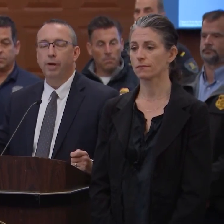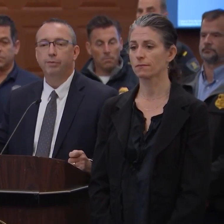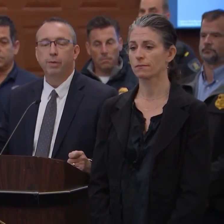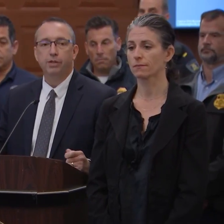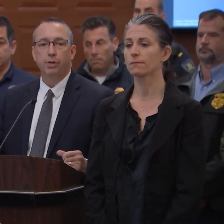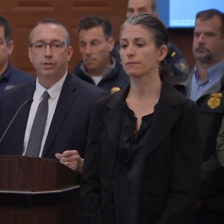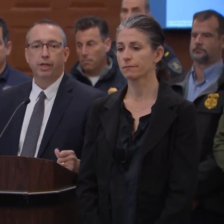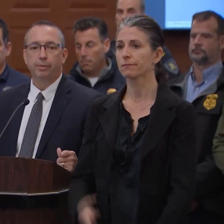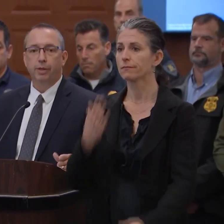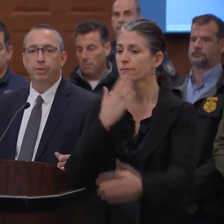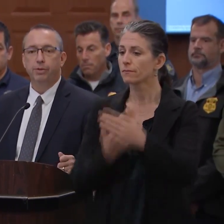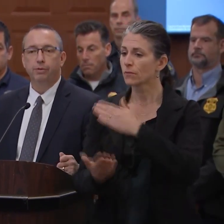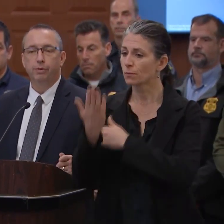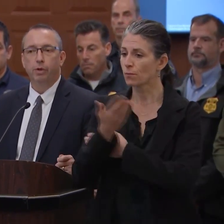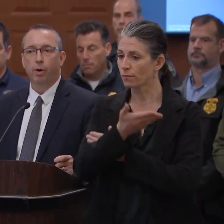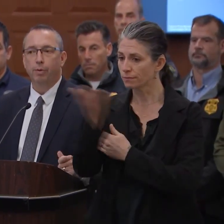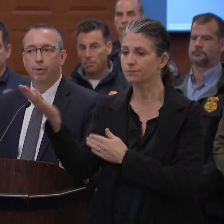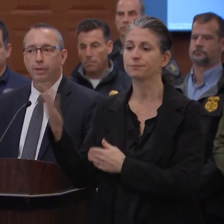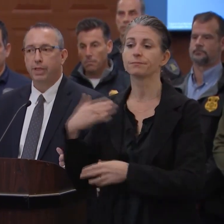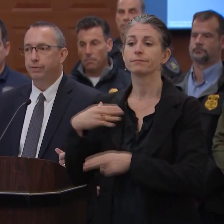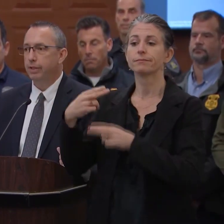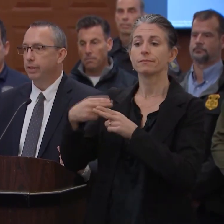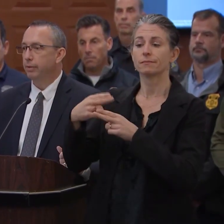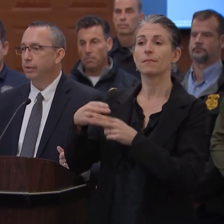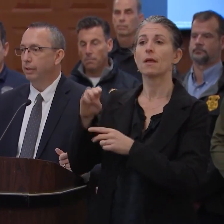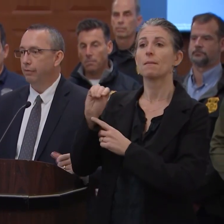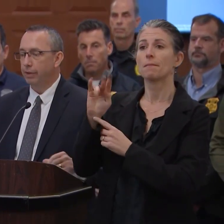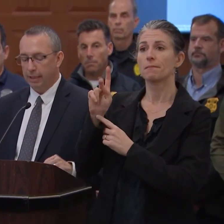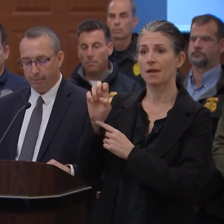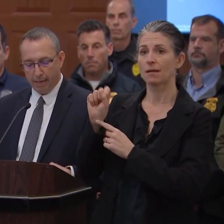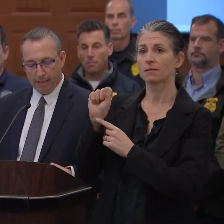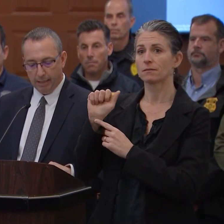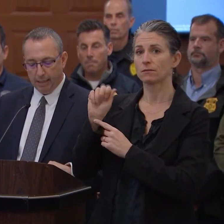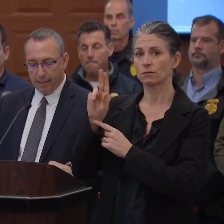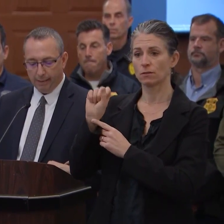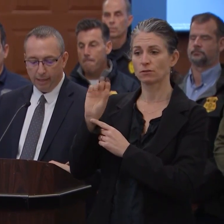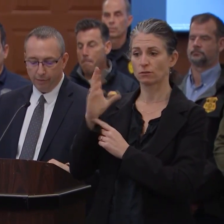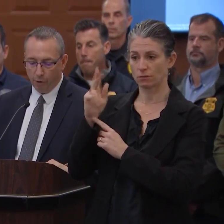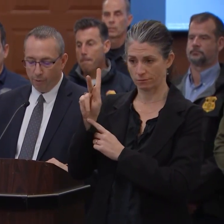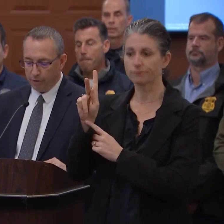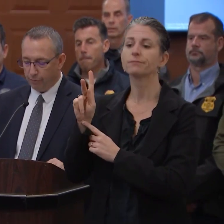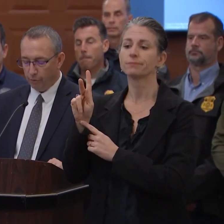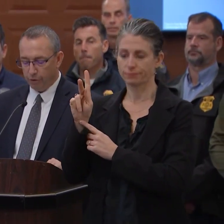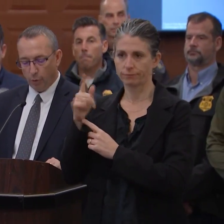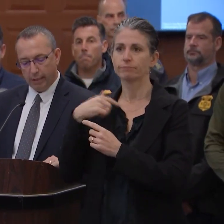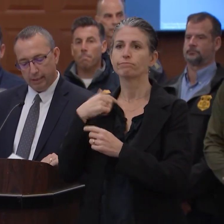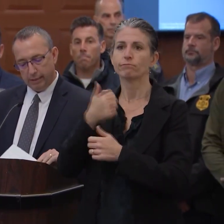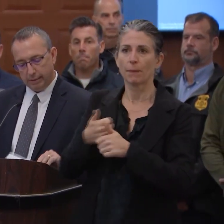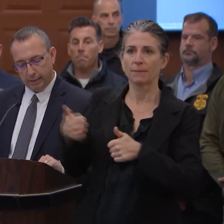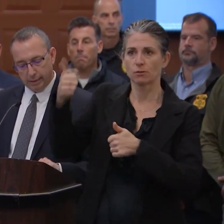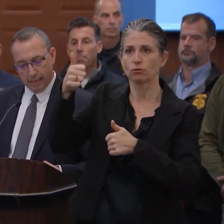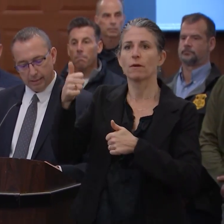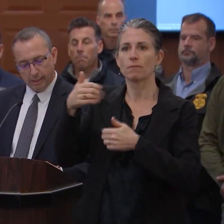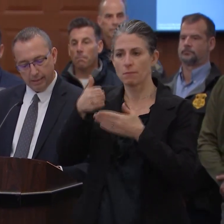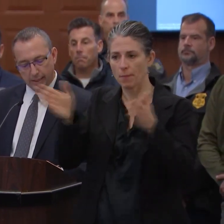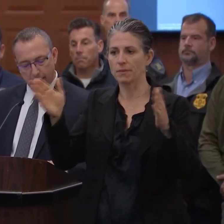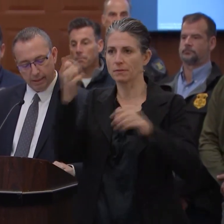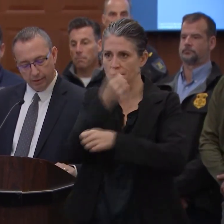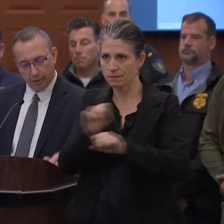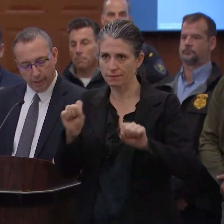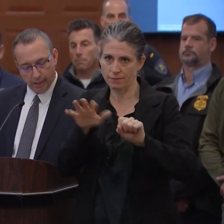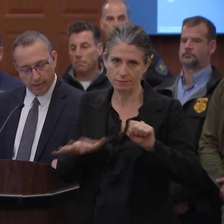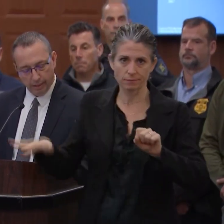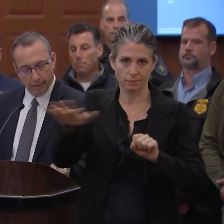All right, good morning. My name is Mike Sawchuk. I am the Commissioner for the Department of Public Safety here in the lovely state of Maine. Thank you very much for joining us. As I